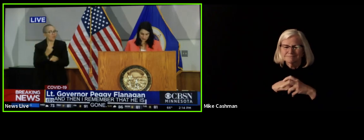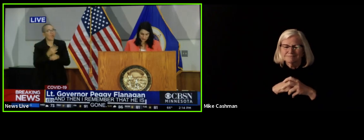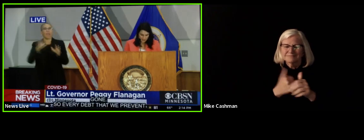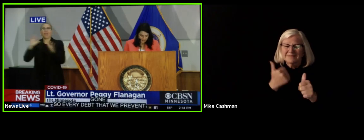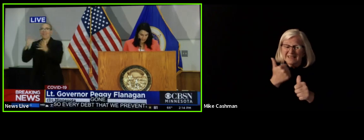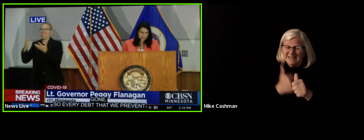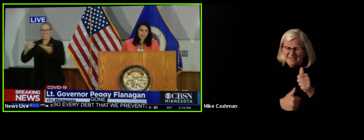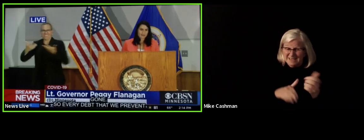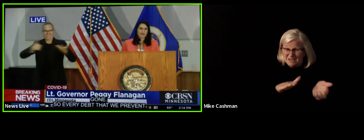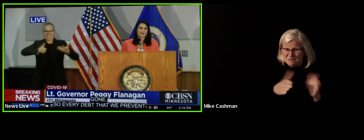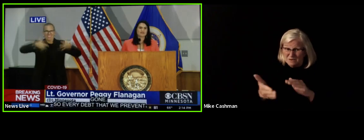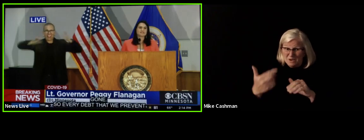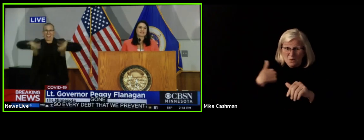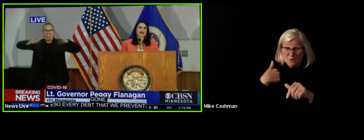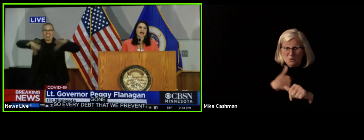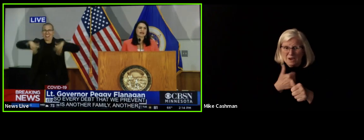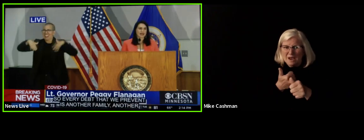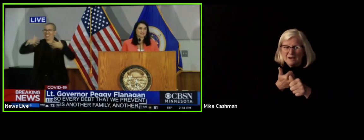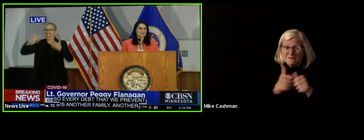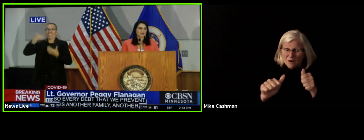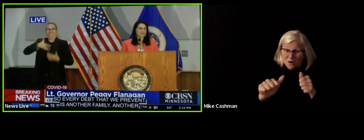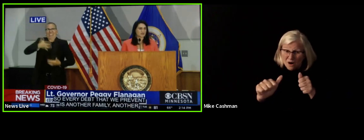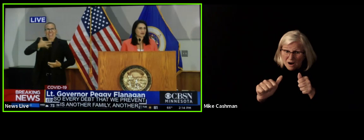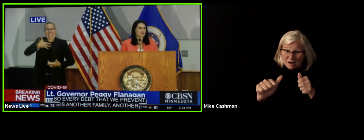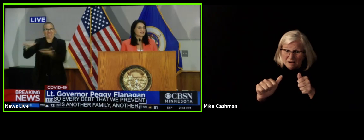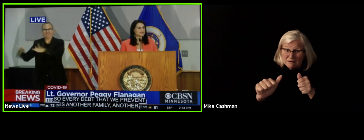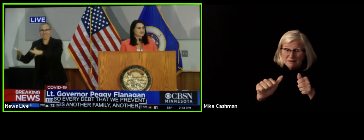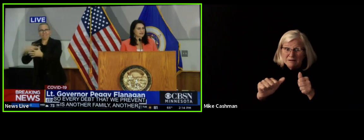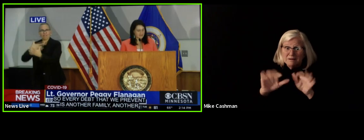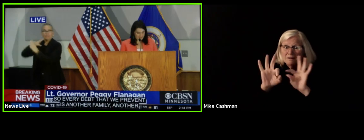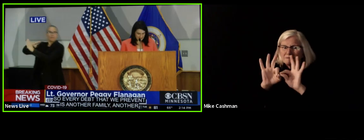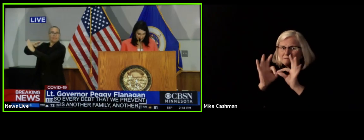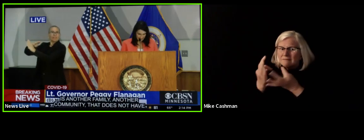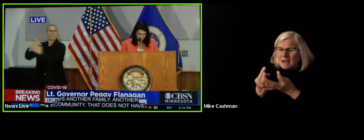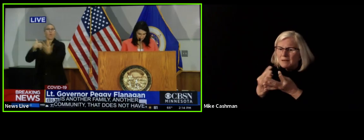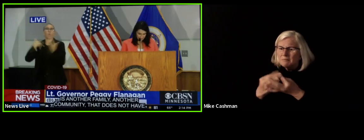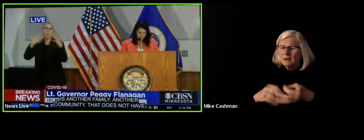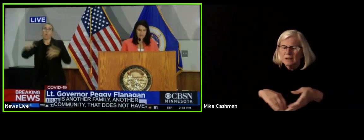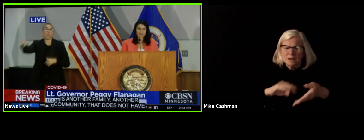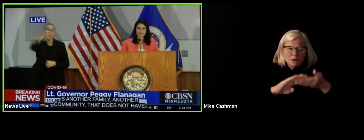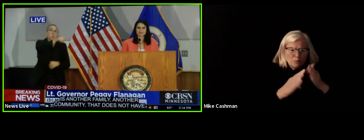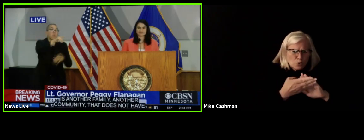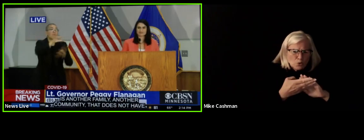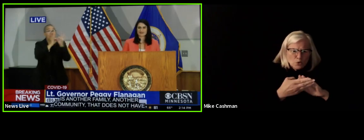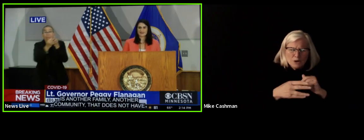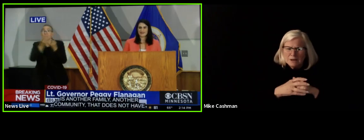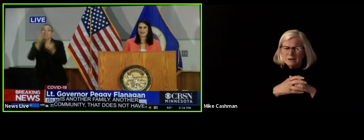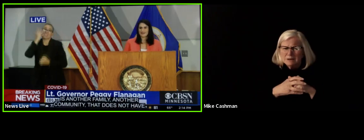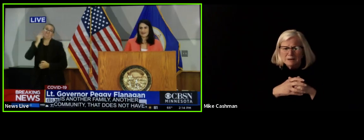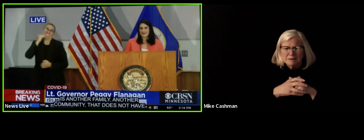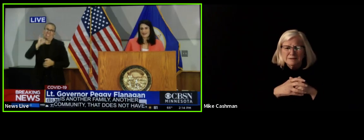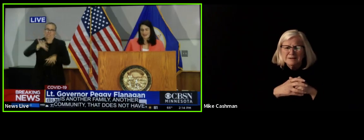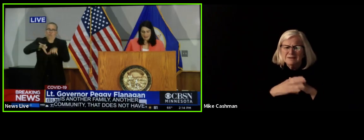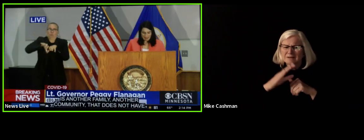another community that does not have to experience this kind of grief.